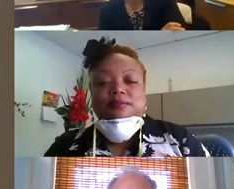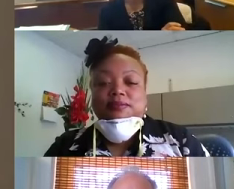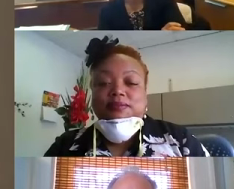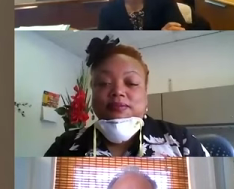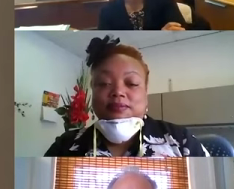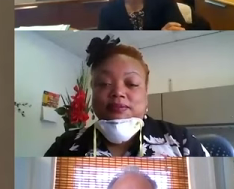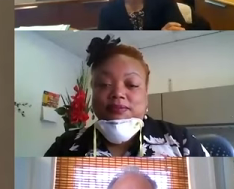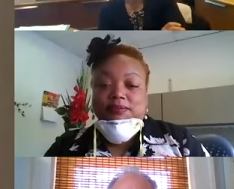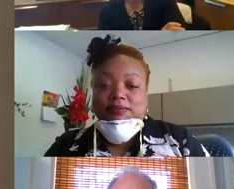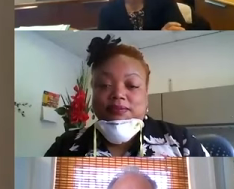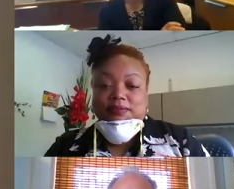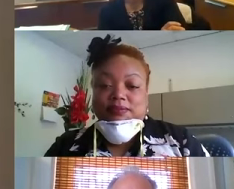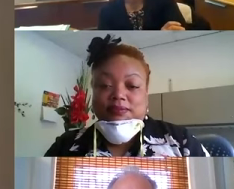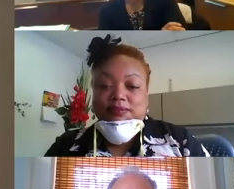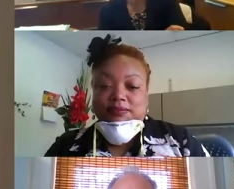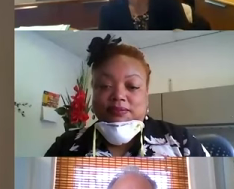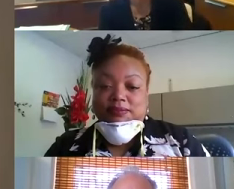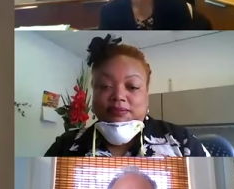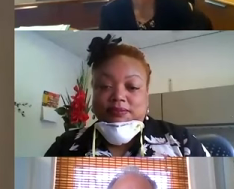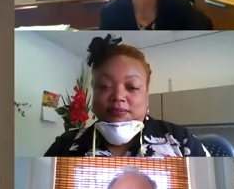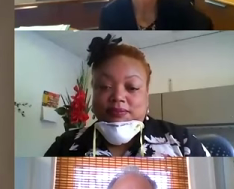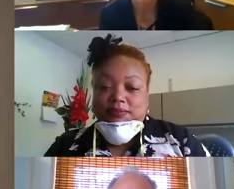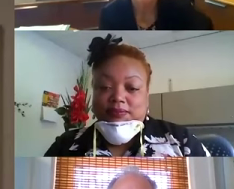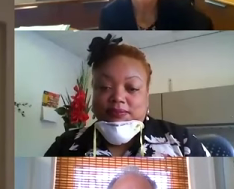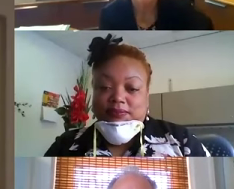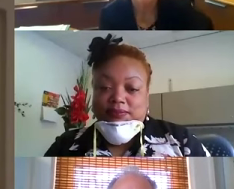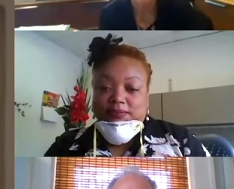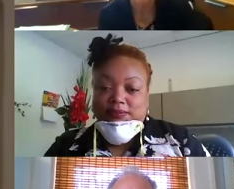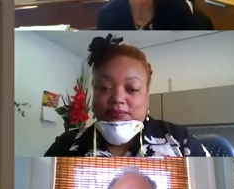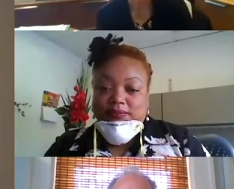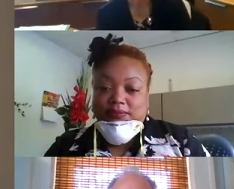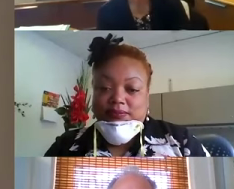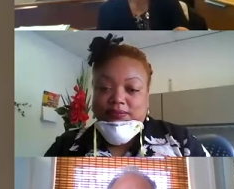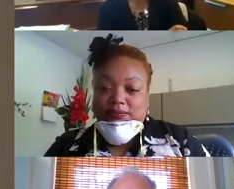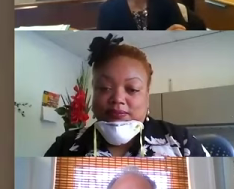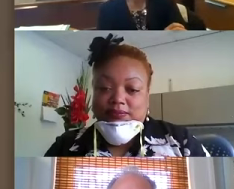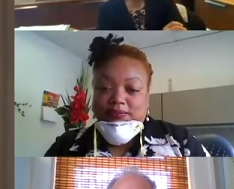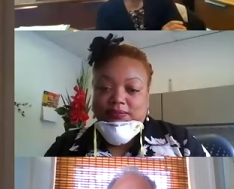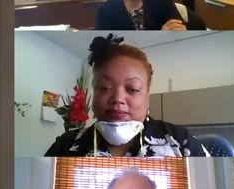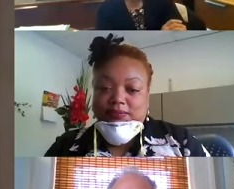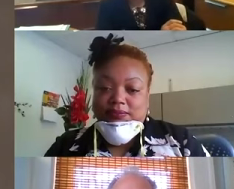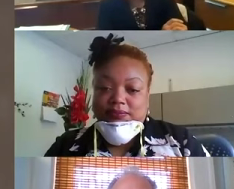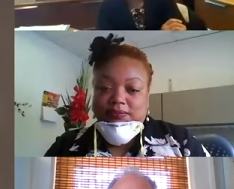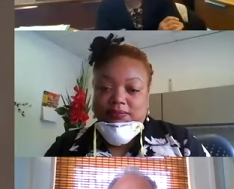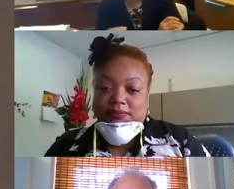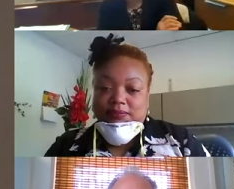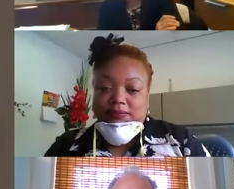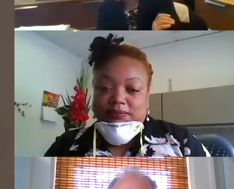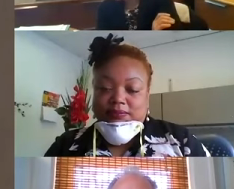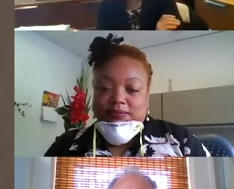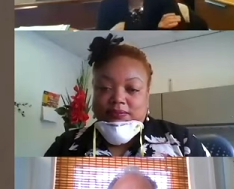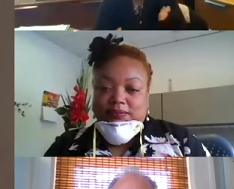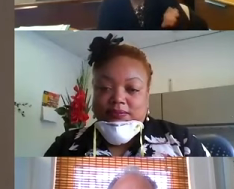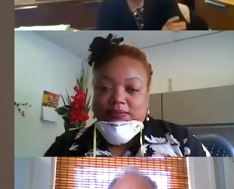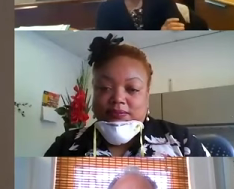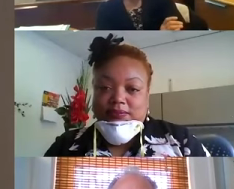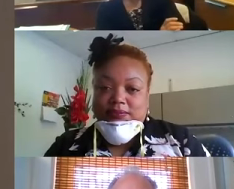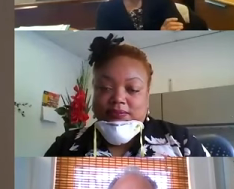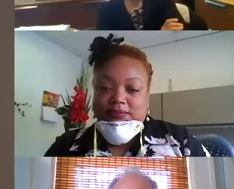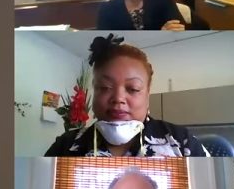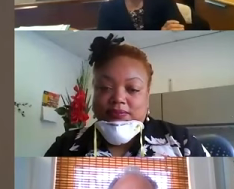of Harriet Beecher Stowe and Frederick Douglass greatly influenced Mr. Ferris. Later into his adult life, Booker T.